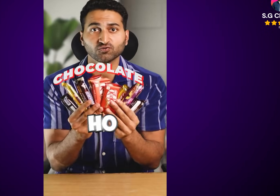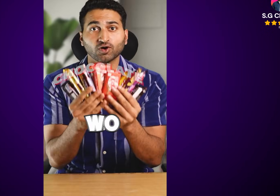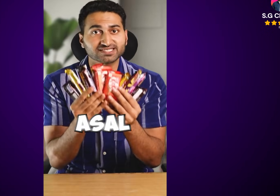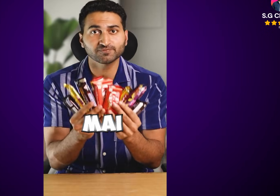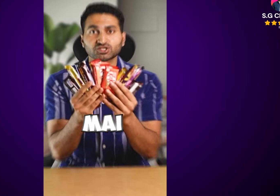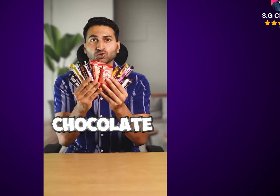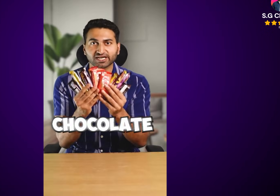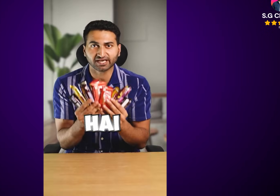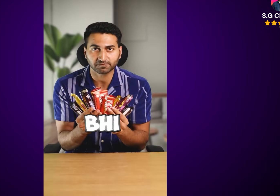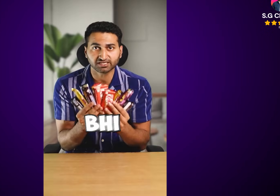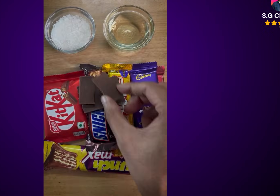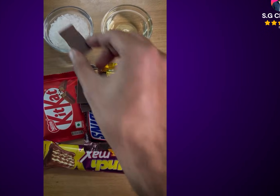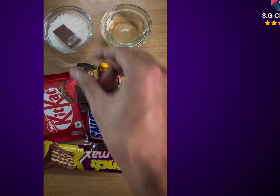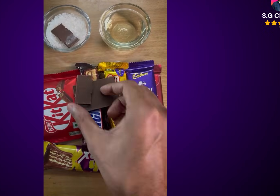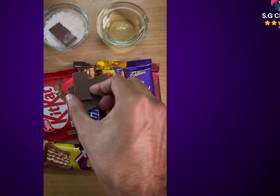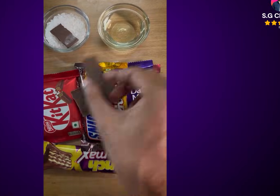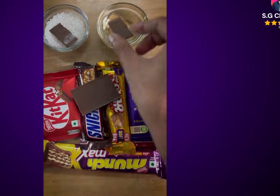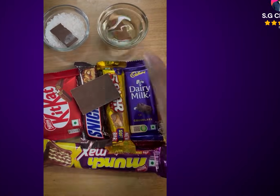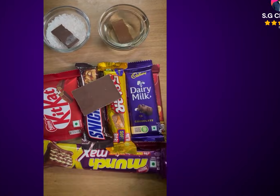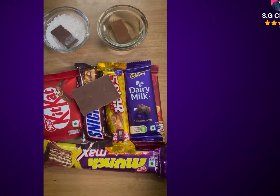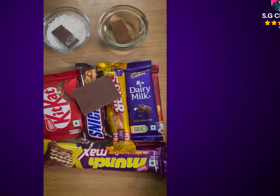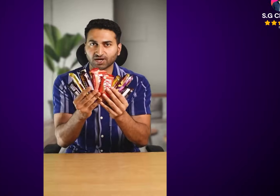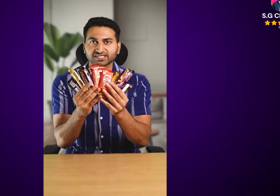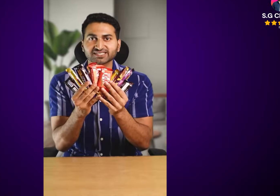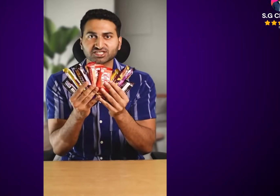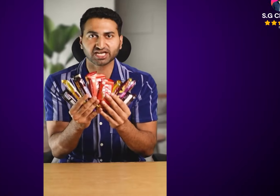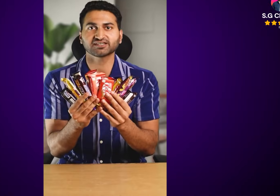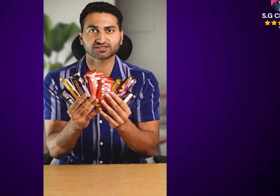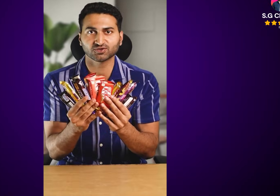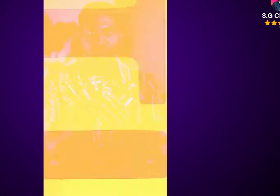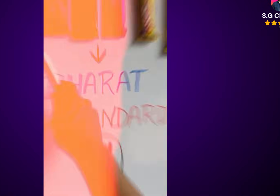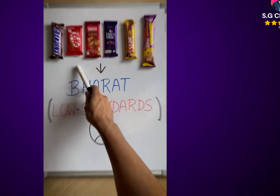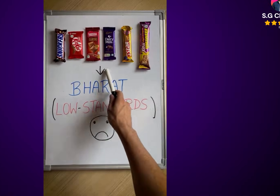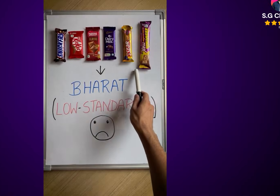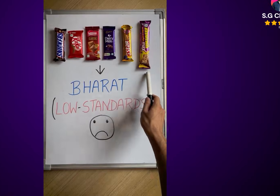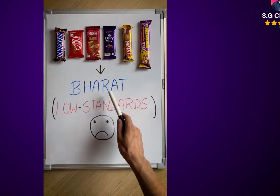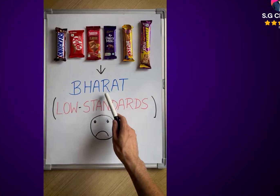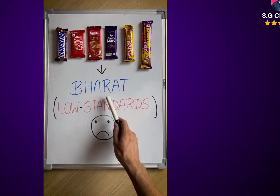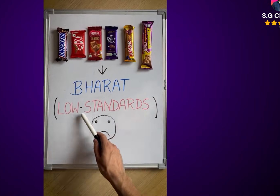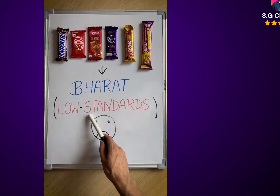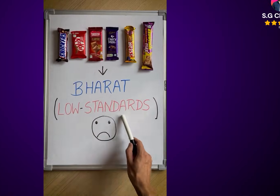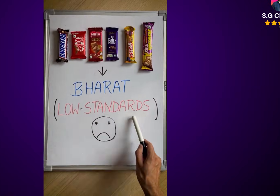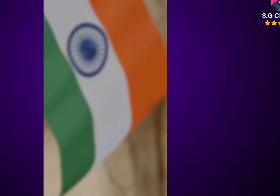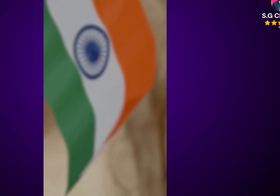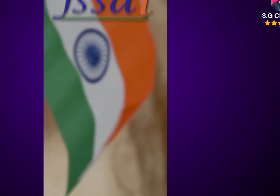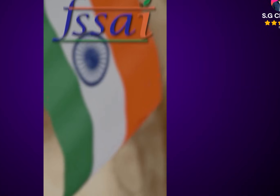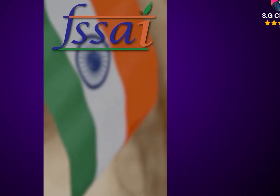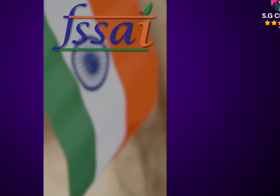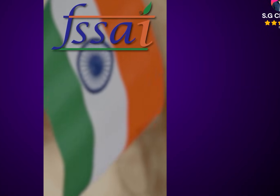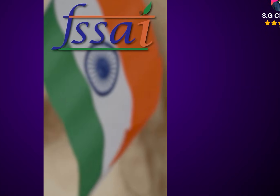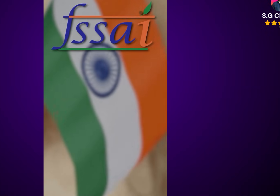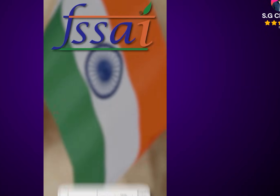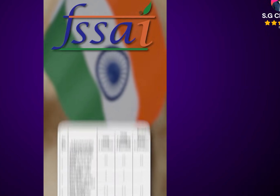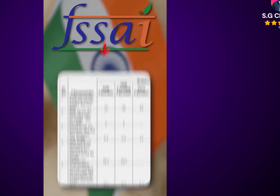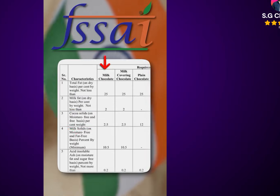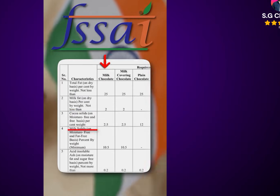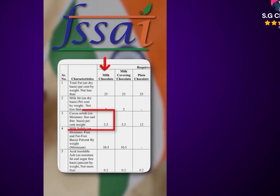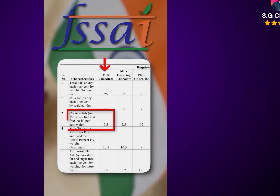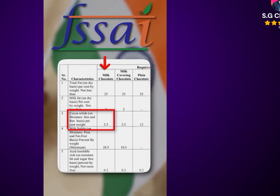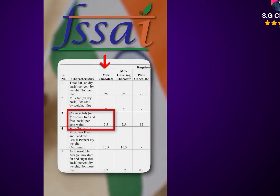by authorities like the FSSAI in India and the FSA in the UK. Better chocolate alternatives in India if you are looking for higher quality